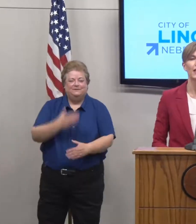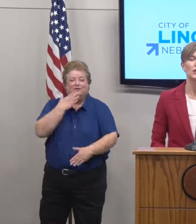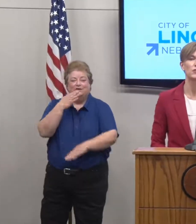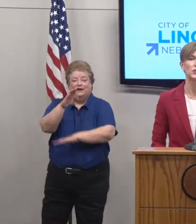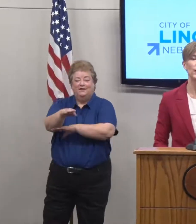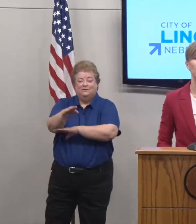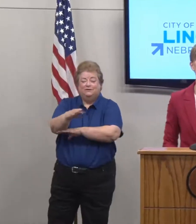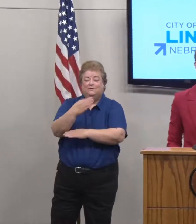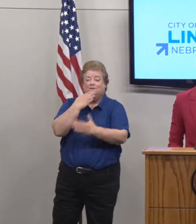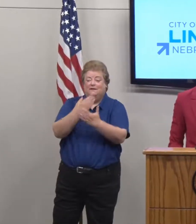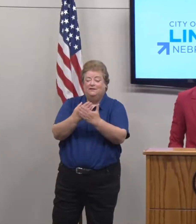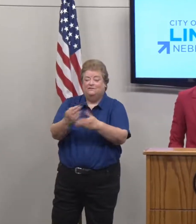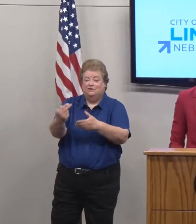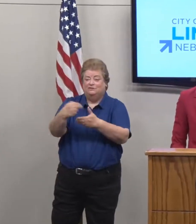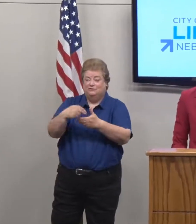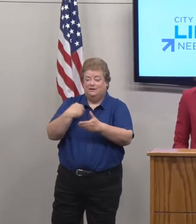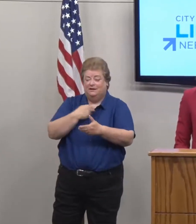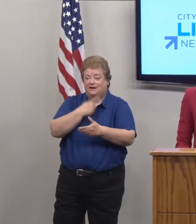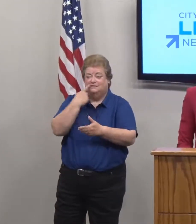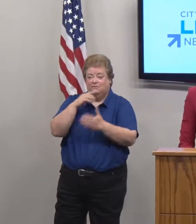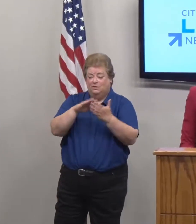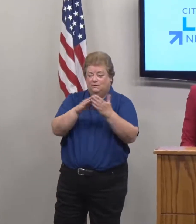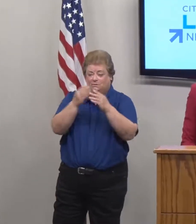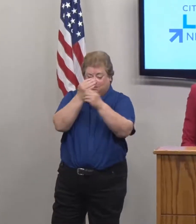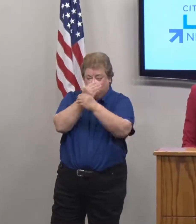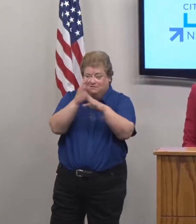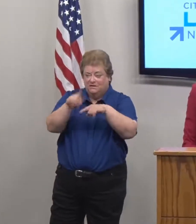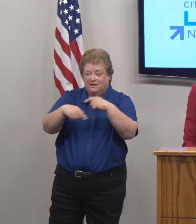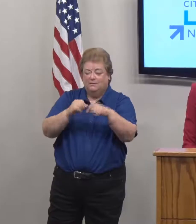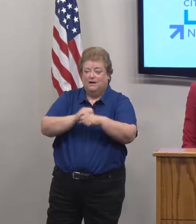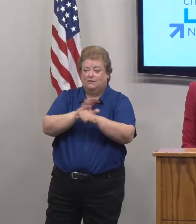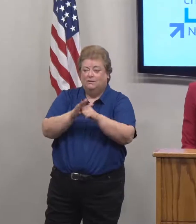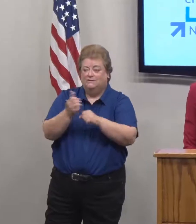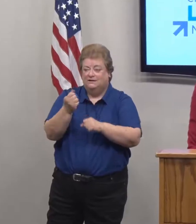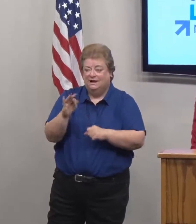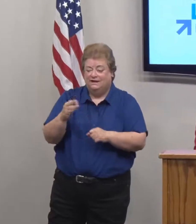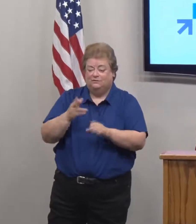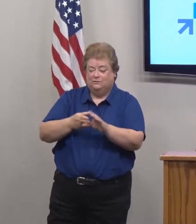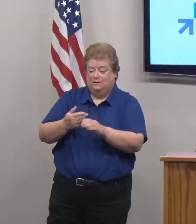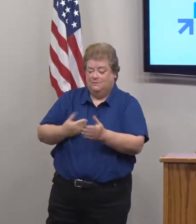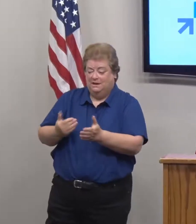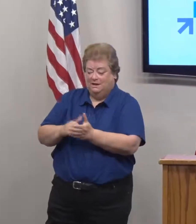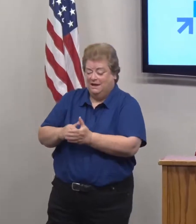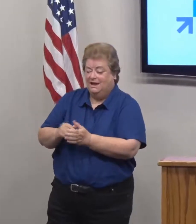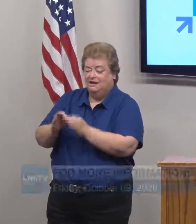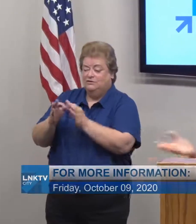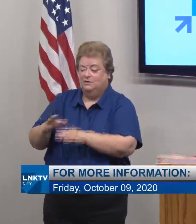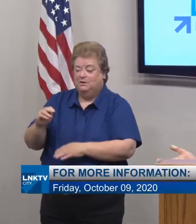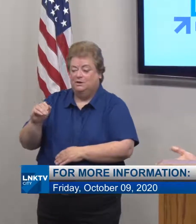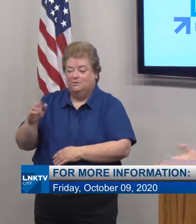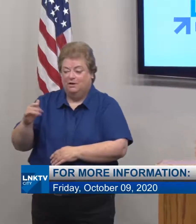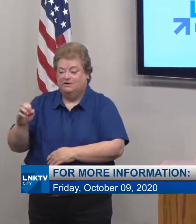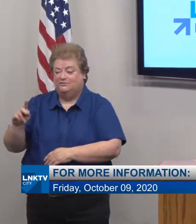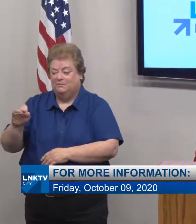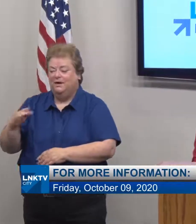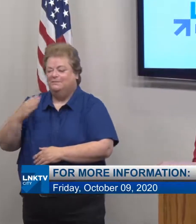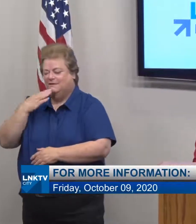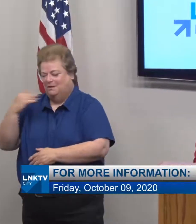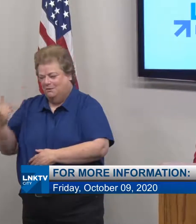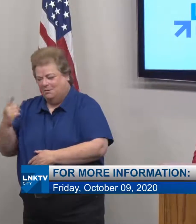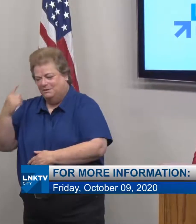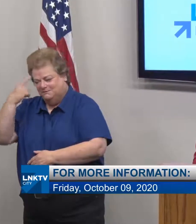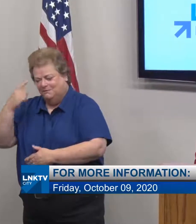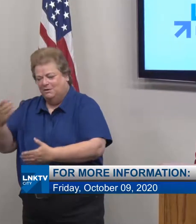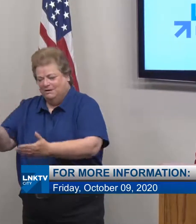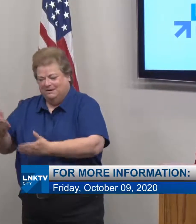Afternoon, and thank you for joining us for this community briefing on COVID-19. Joining me again today is interpreter Margie Prop, and thank you as always, Margie, for being here to